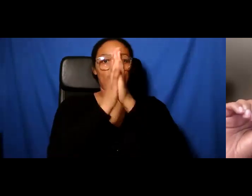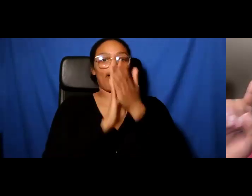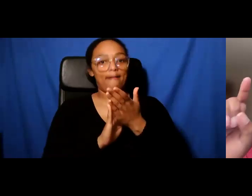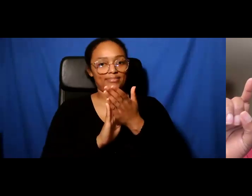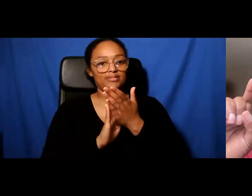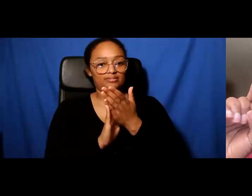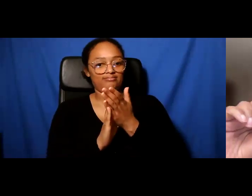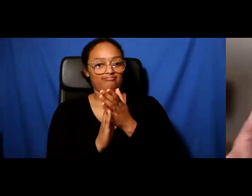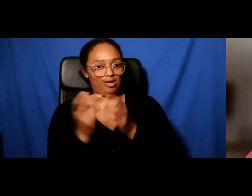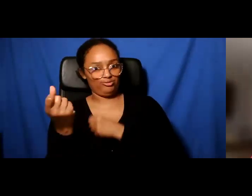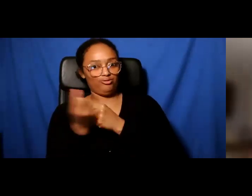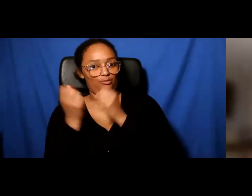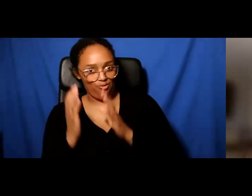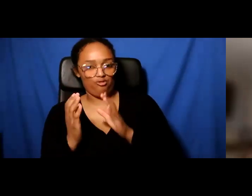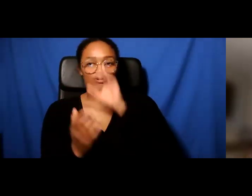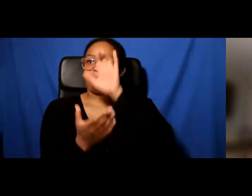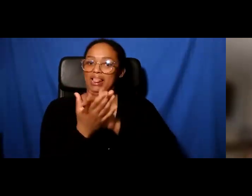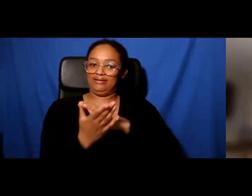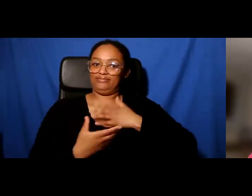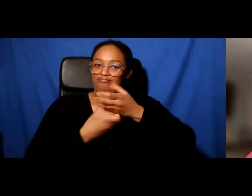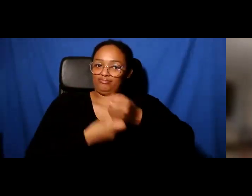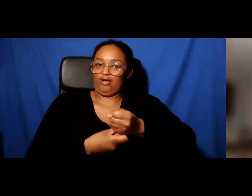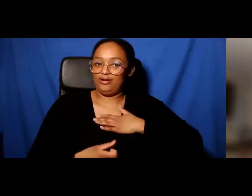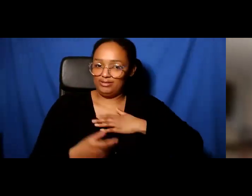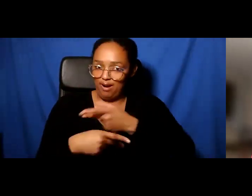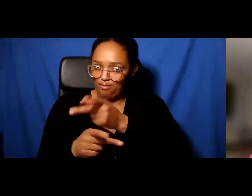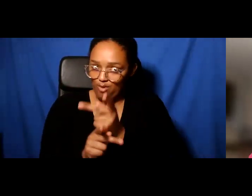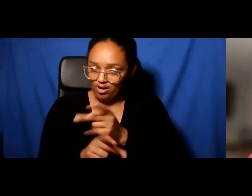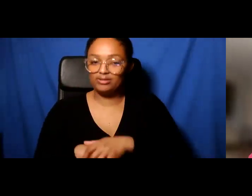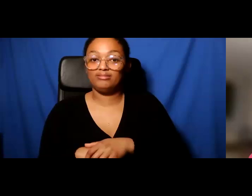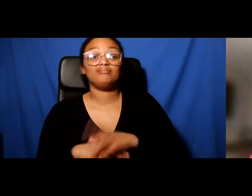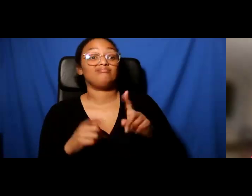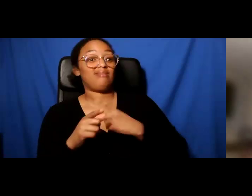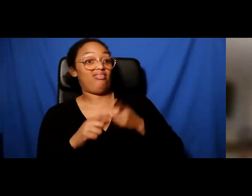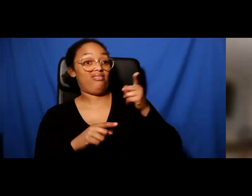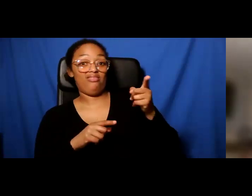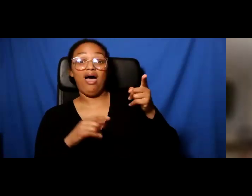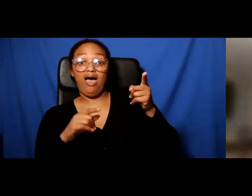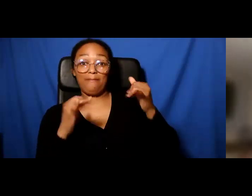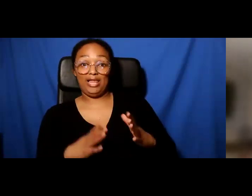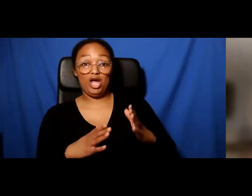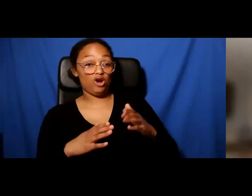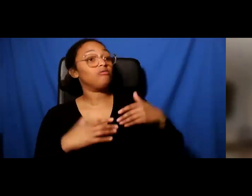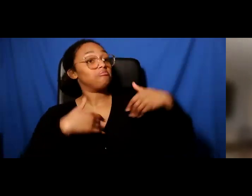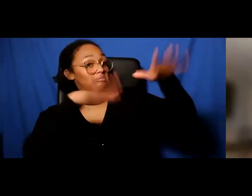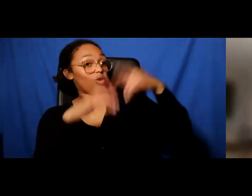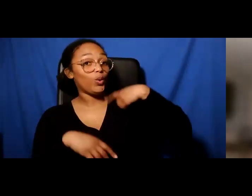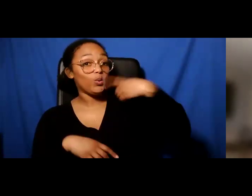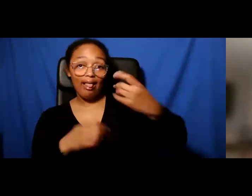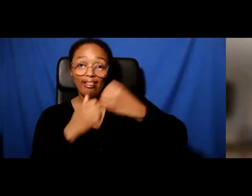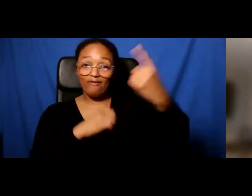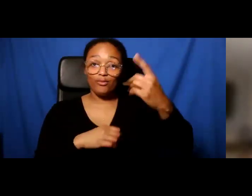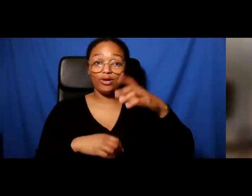next thing I want to do is get that believer to almost become my salesman now. I need you to go tell your running back,